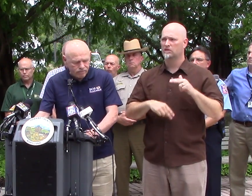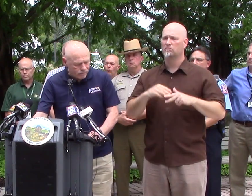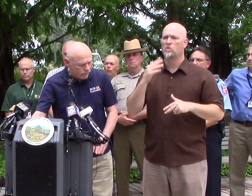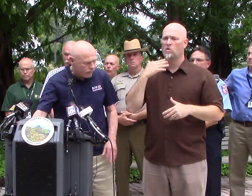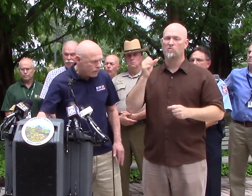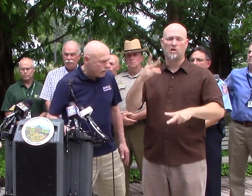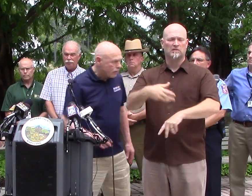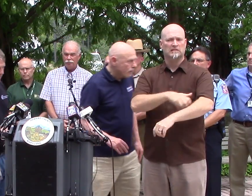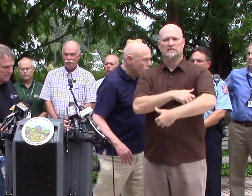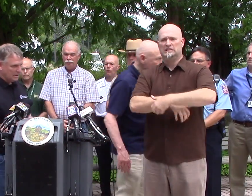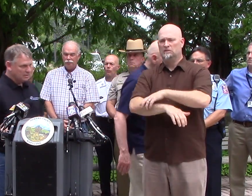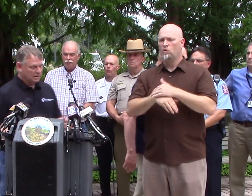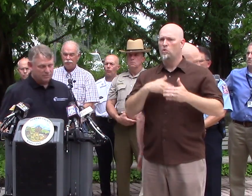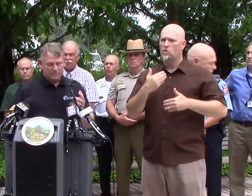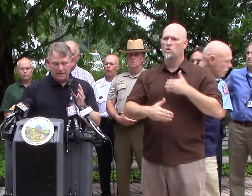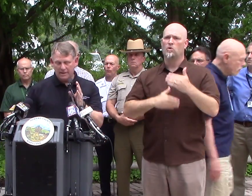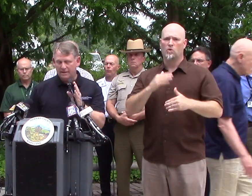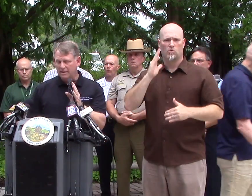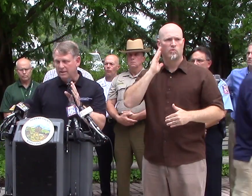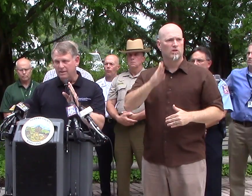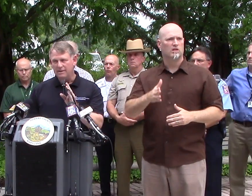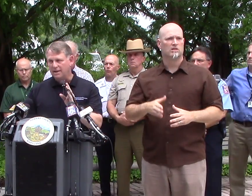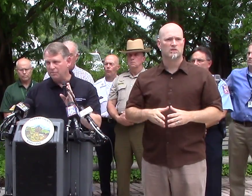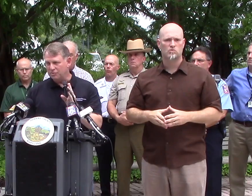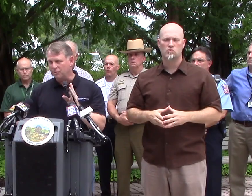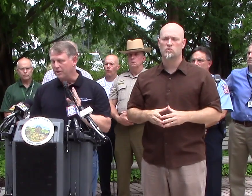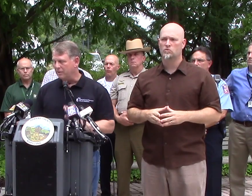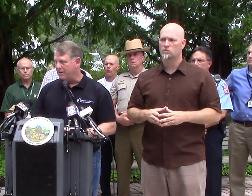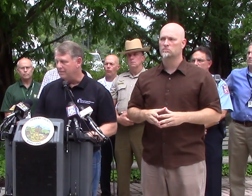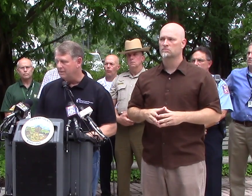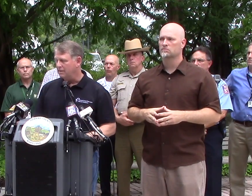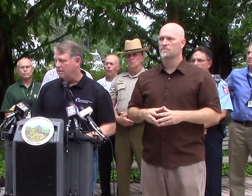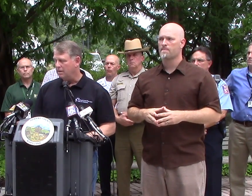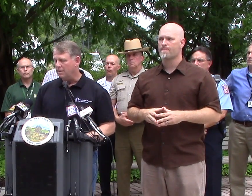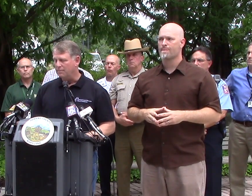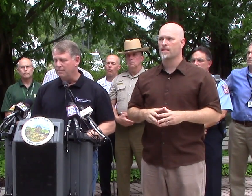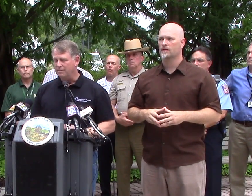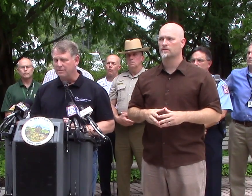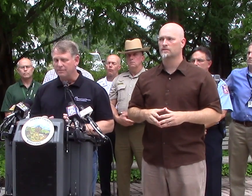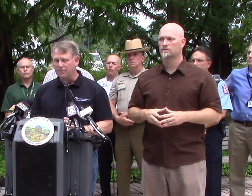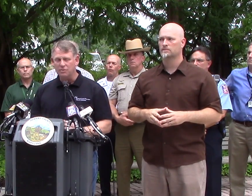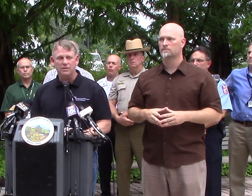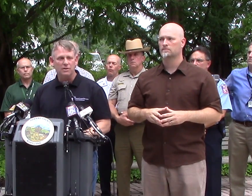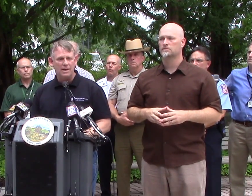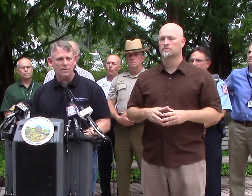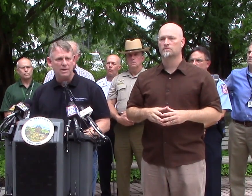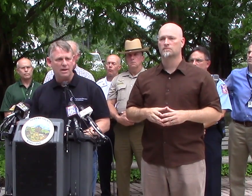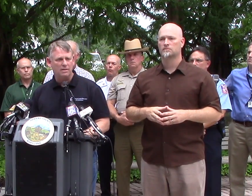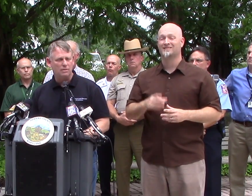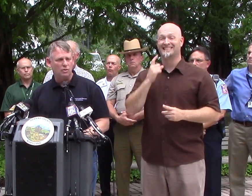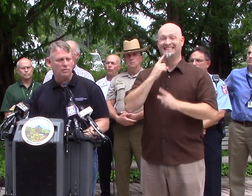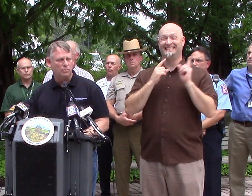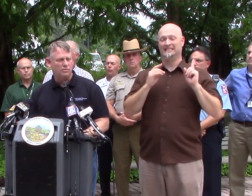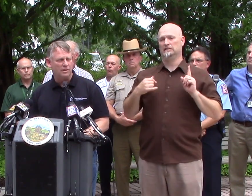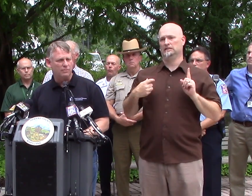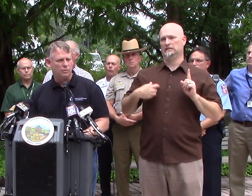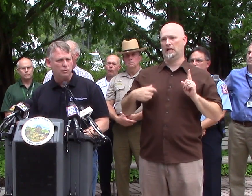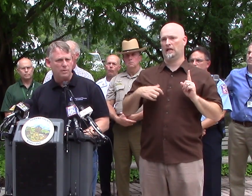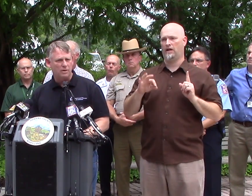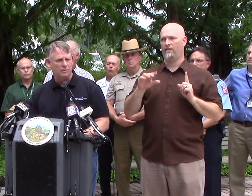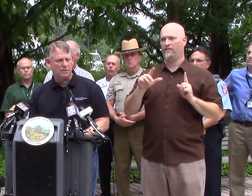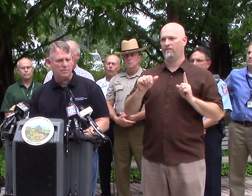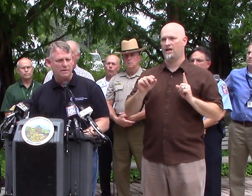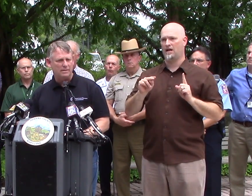you. Thank you, Delegate Flanagan. And I would just reiterate, the folks here in Howard County, the emergency personnel, the